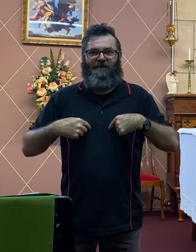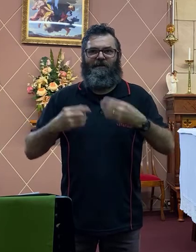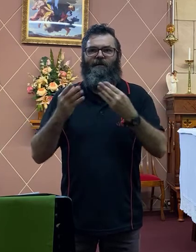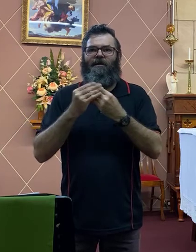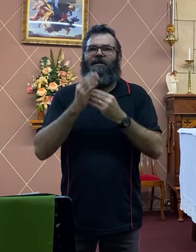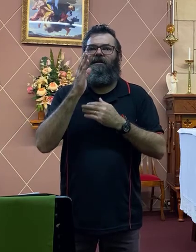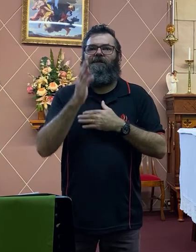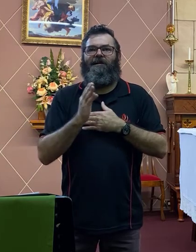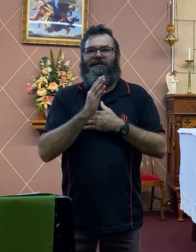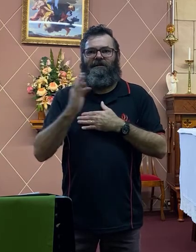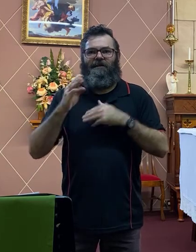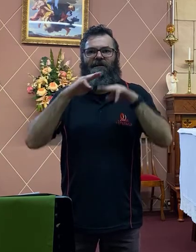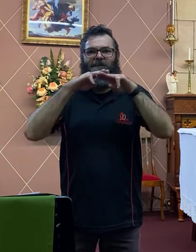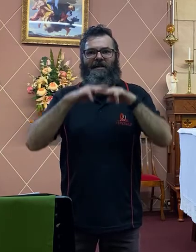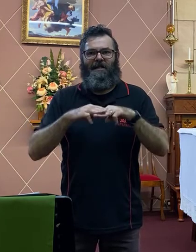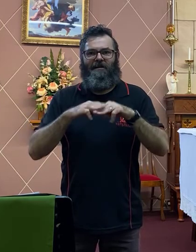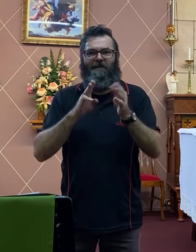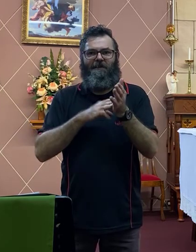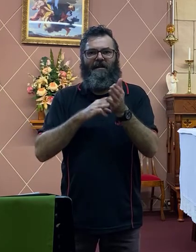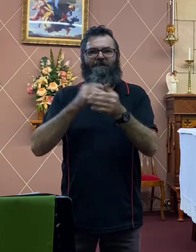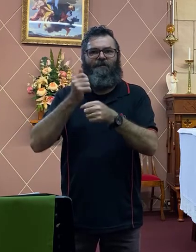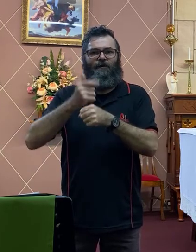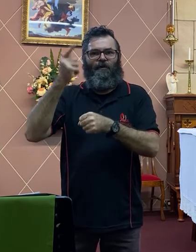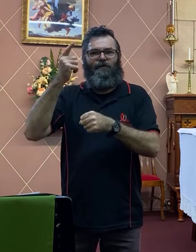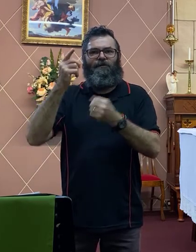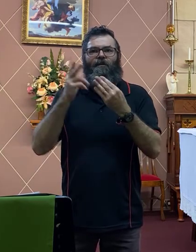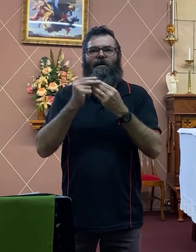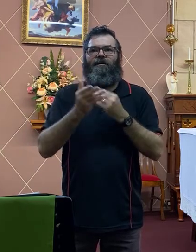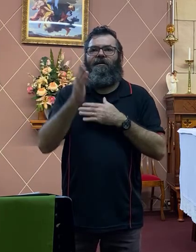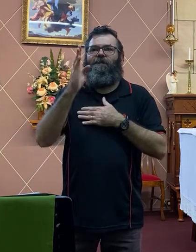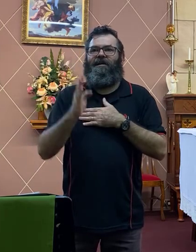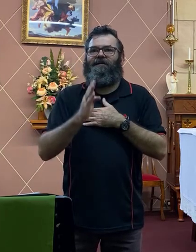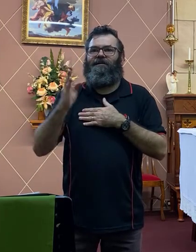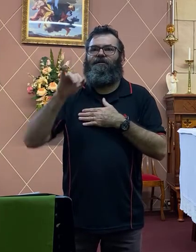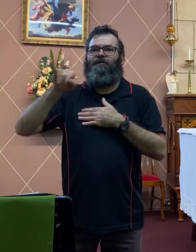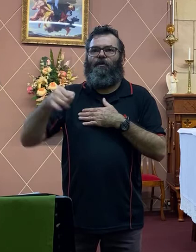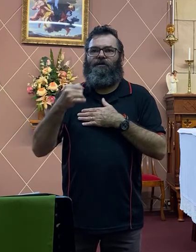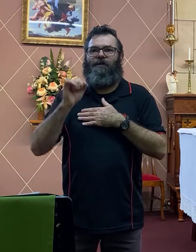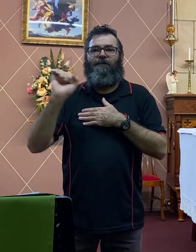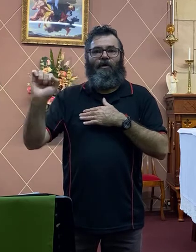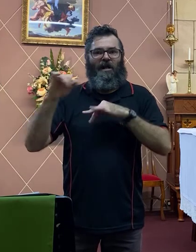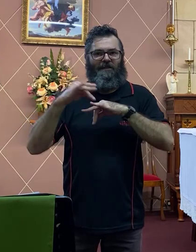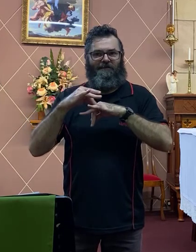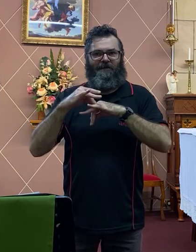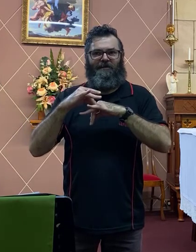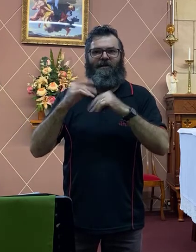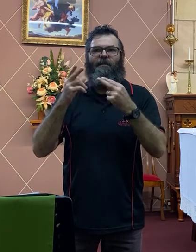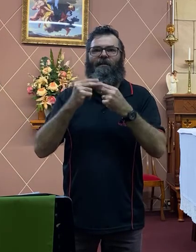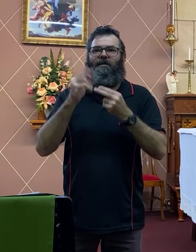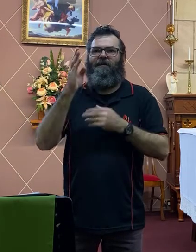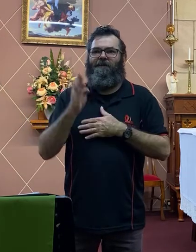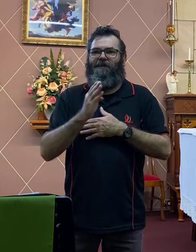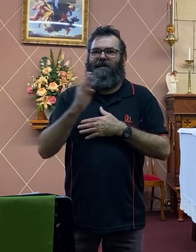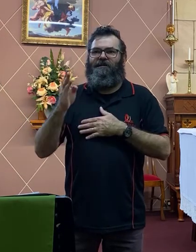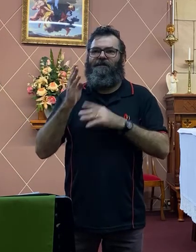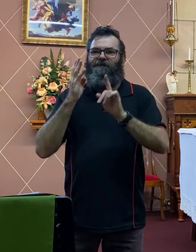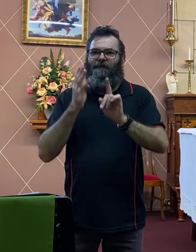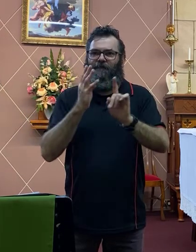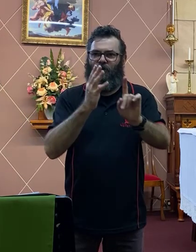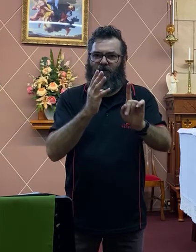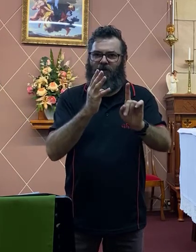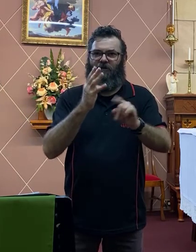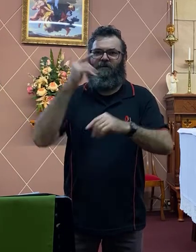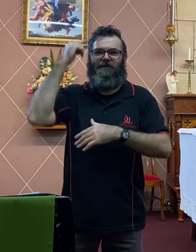Mother of God, with Blessed Joseph, her spouse, with the blessed apostles, and all the saints who have pleased you throughout the